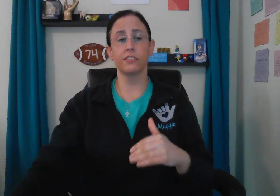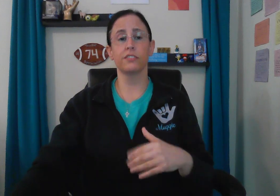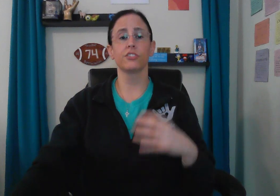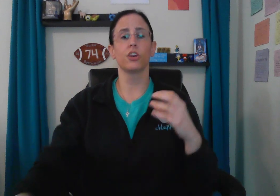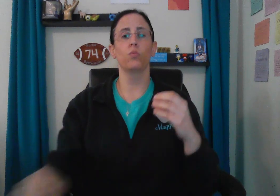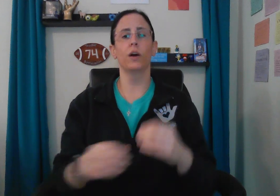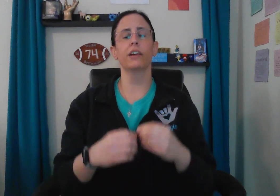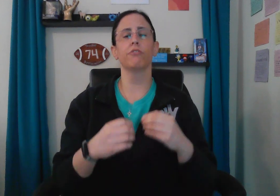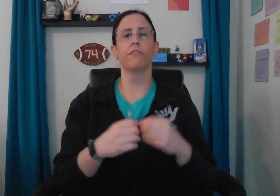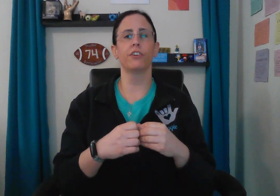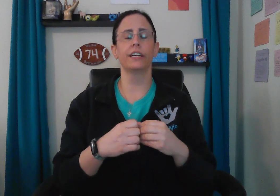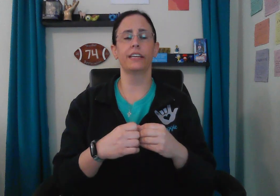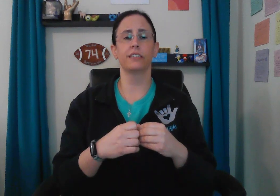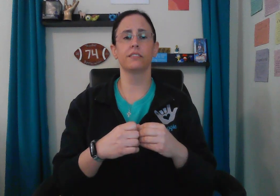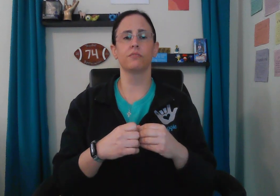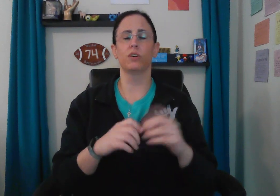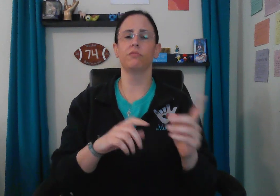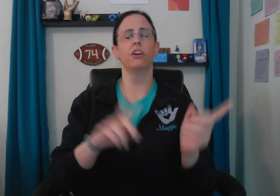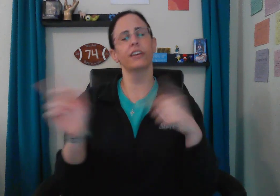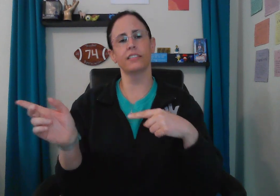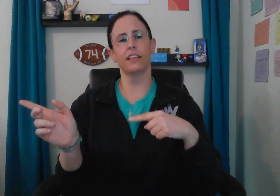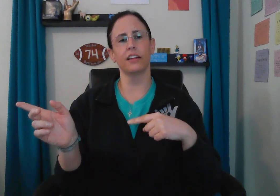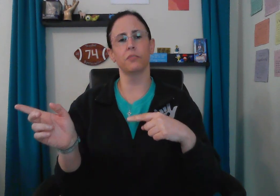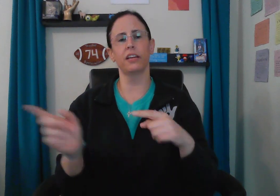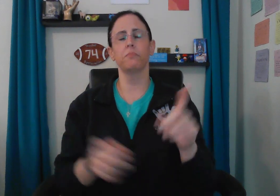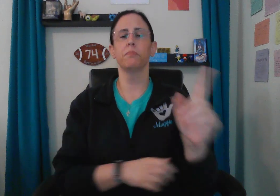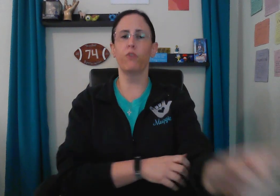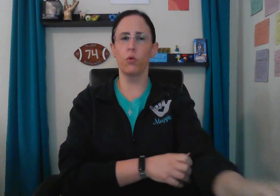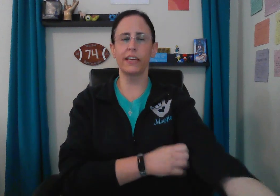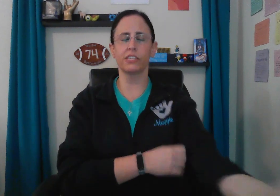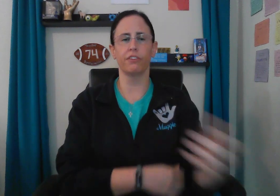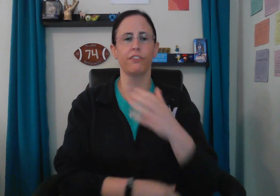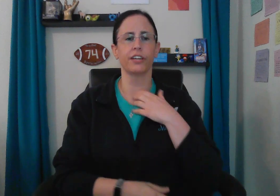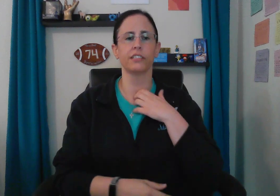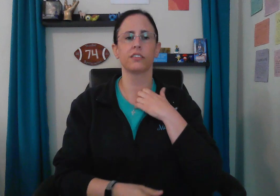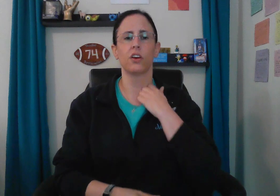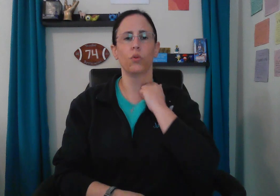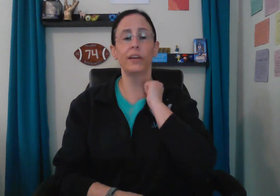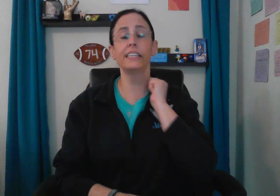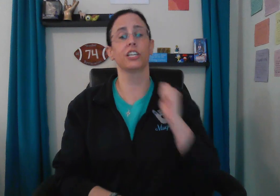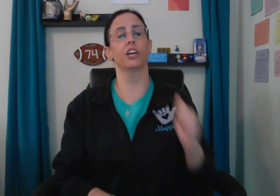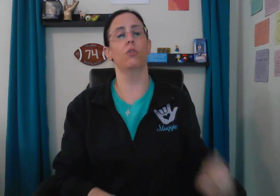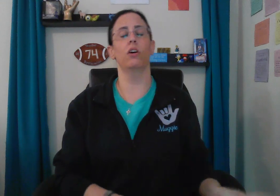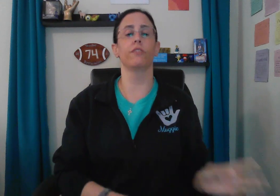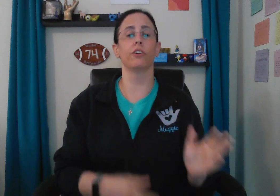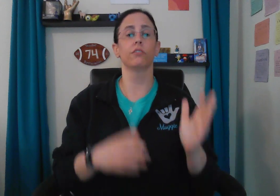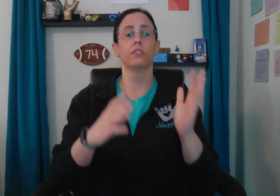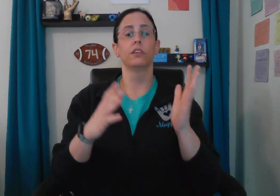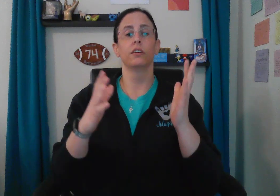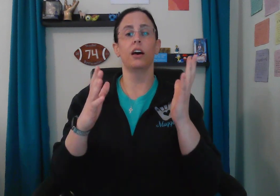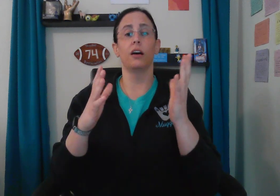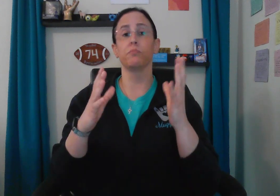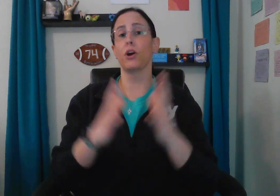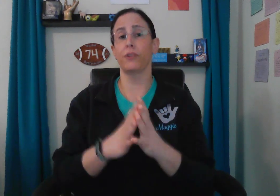Referents. So what a referent is, well, I'll get to that in a minute. Before we get to referents, we need to go over